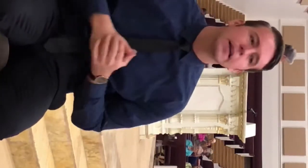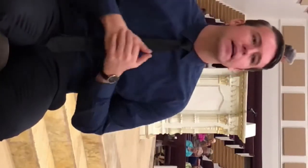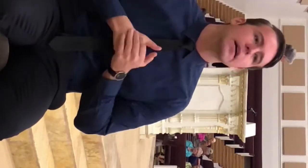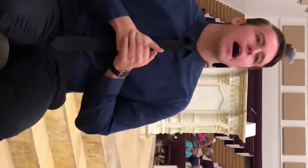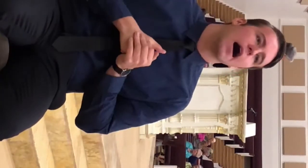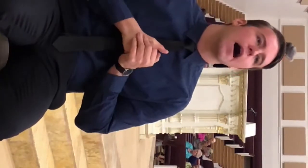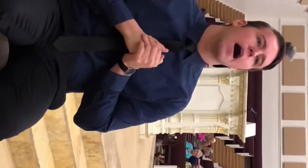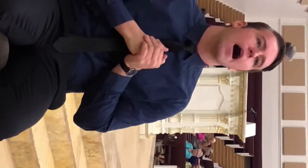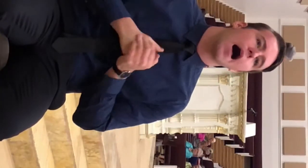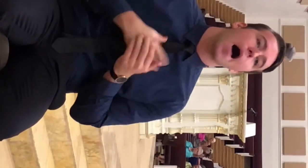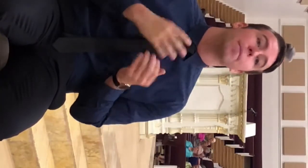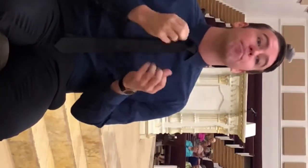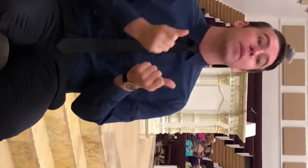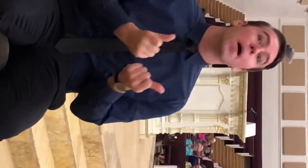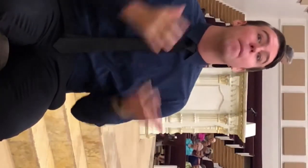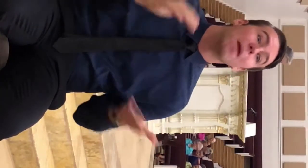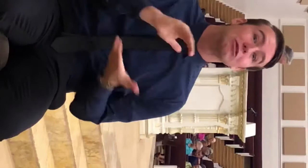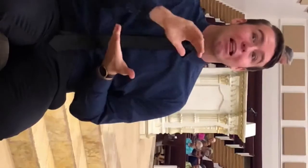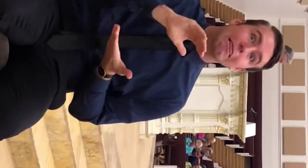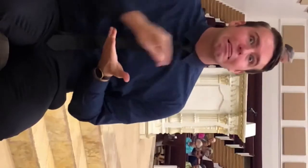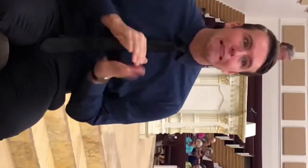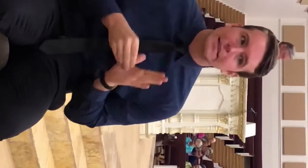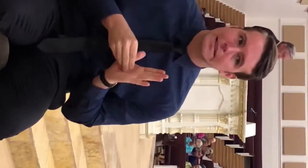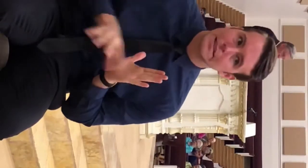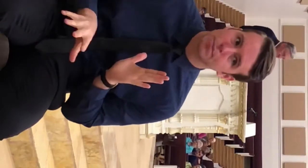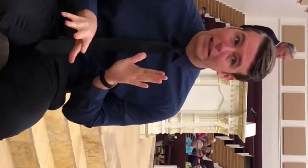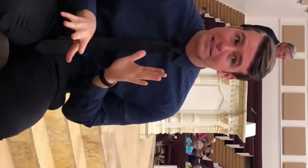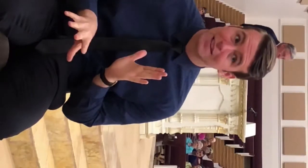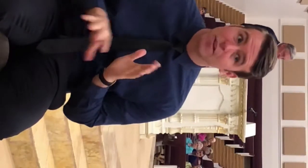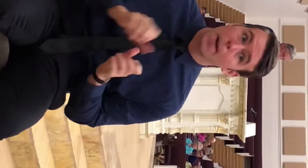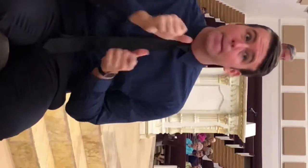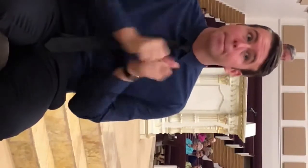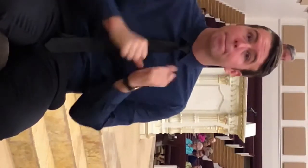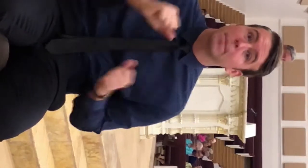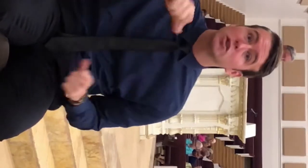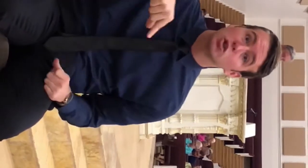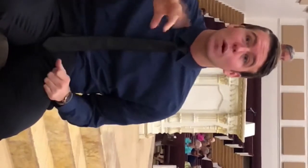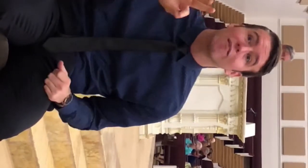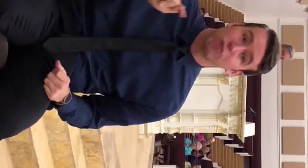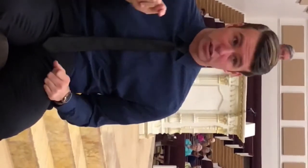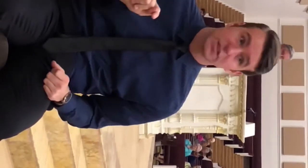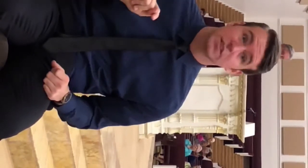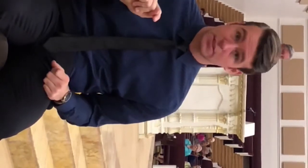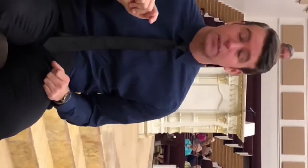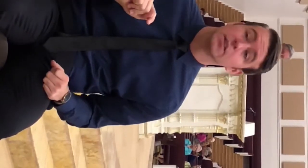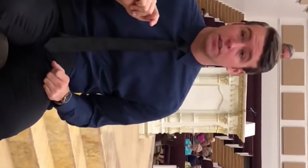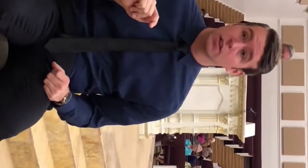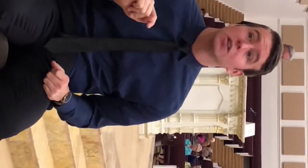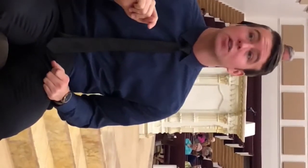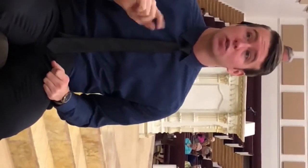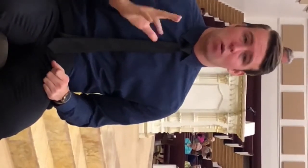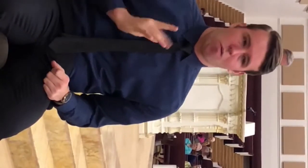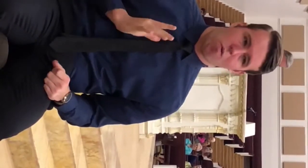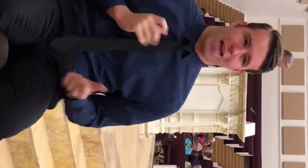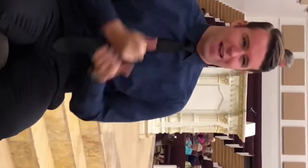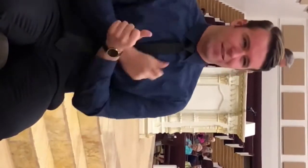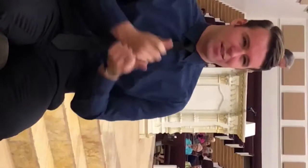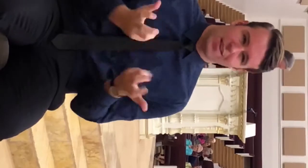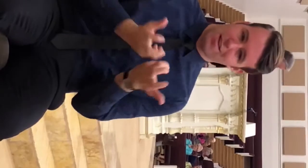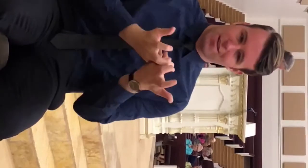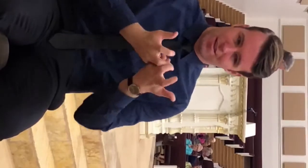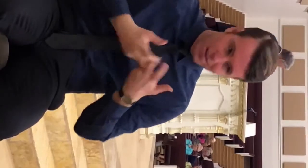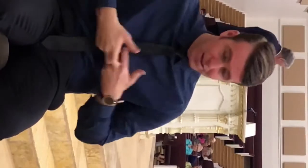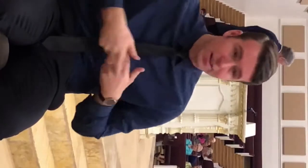And much less expensive per square foot, and getting it all lined up. Brother